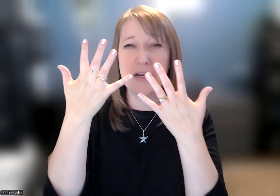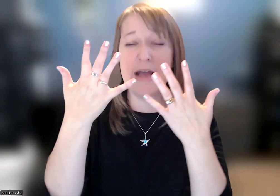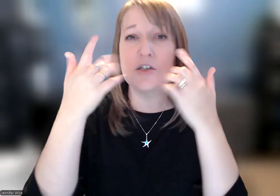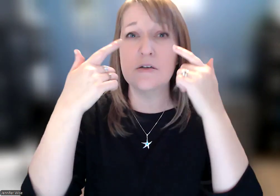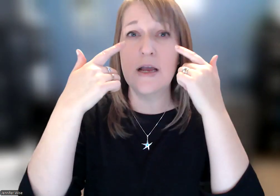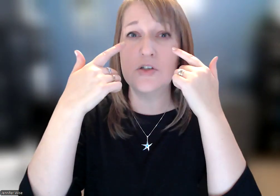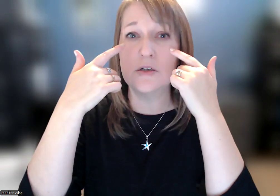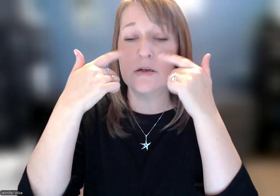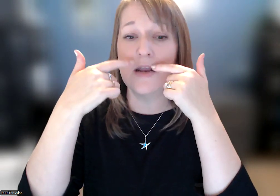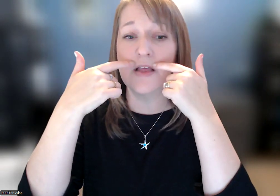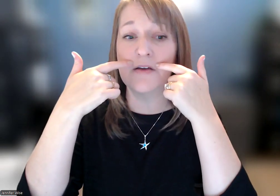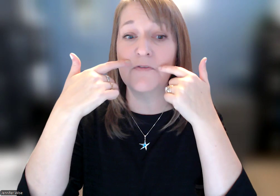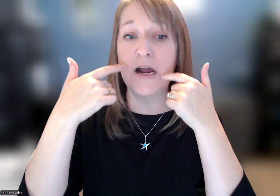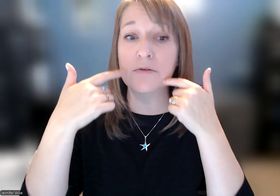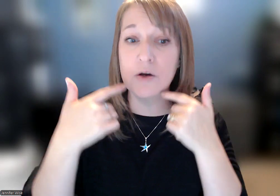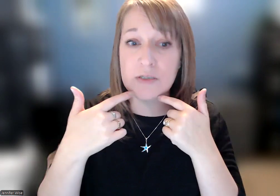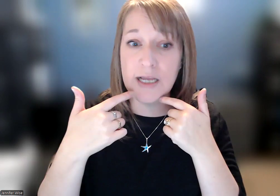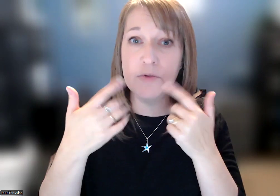to, as your kind of like a frown goes down,